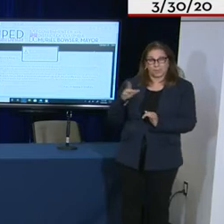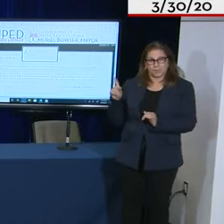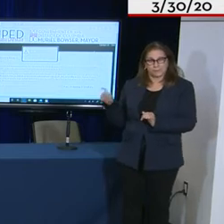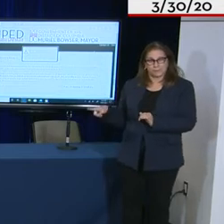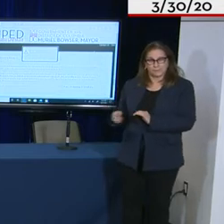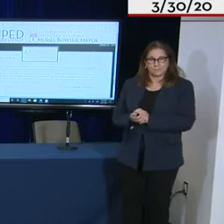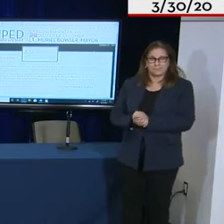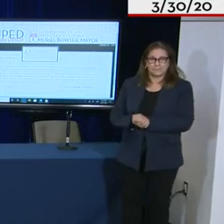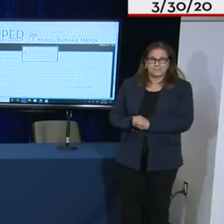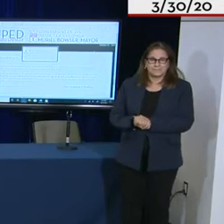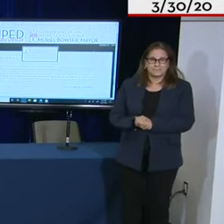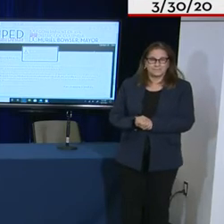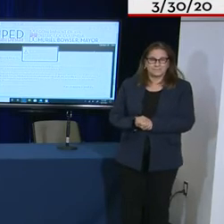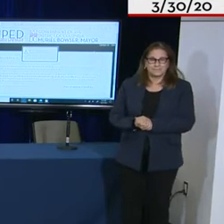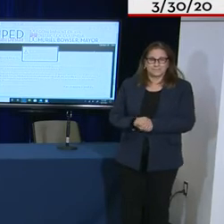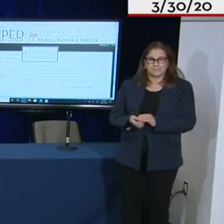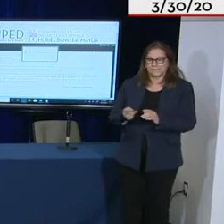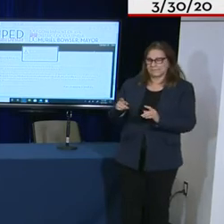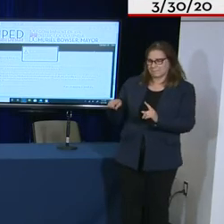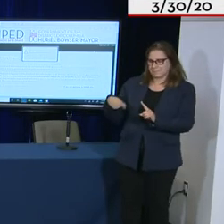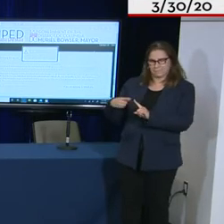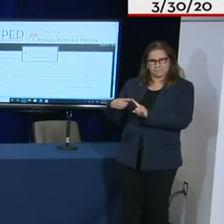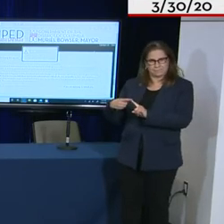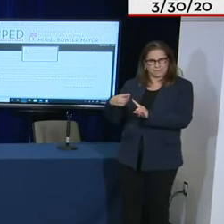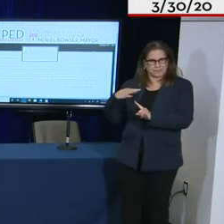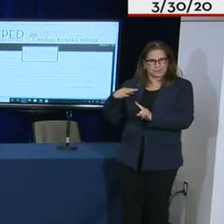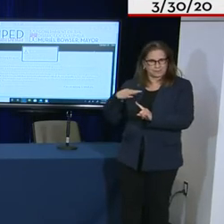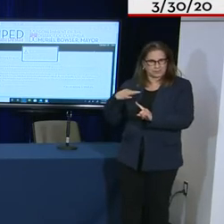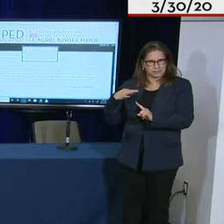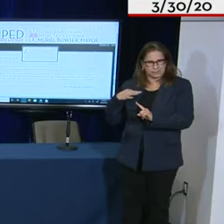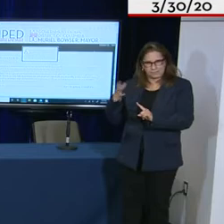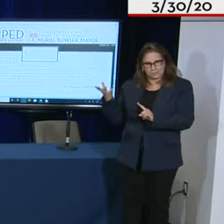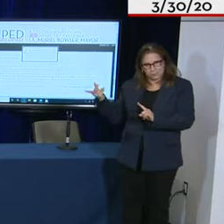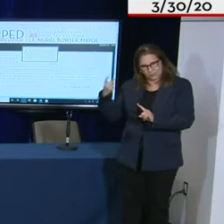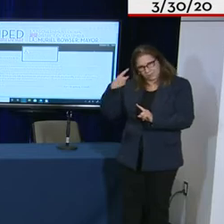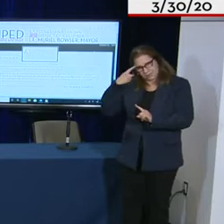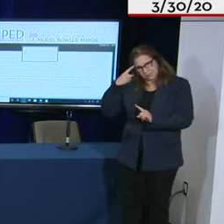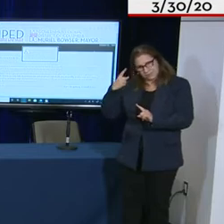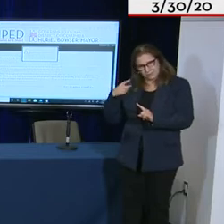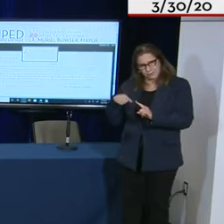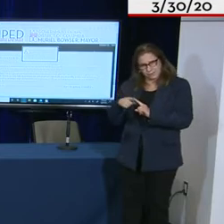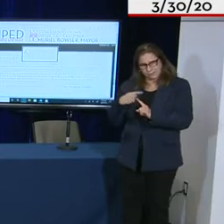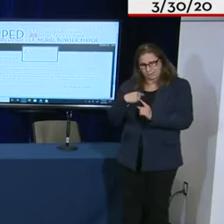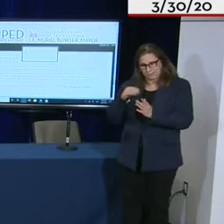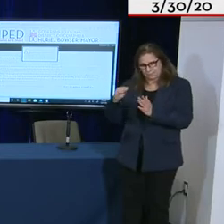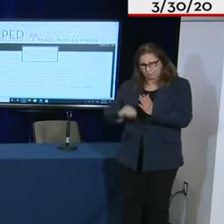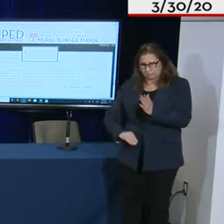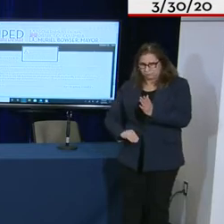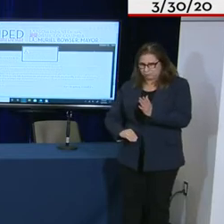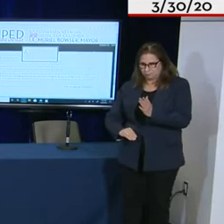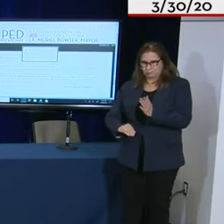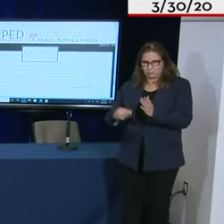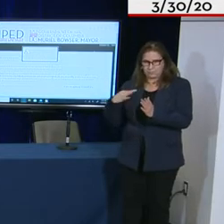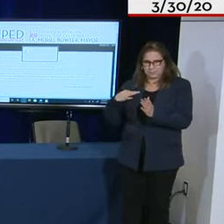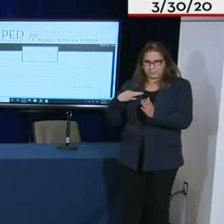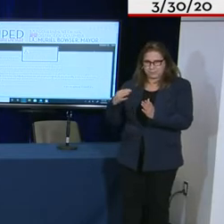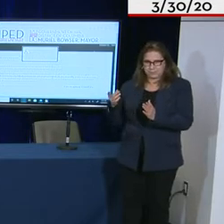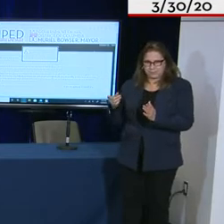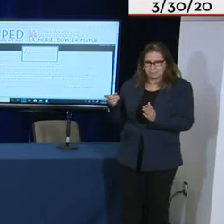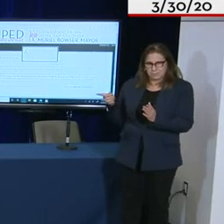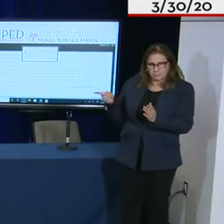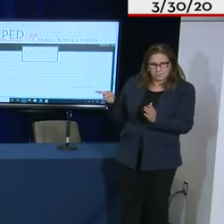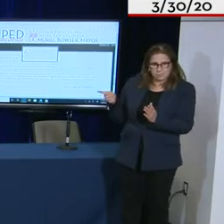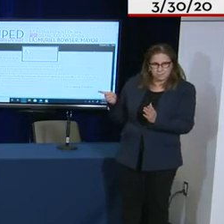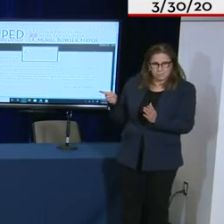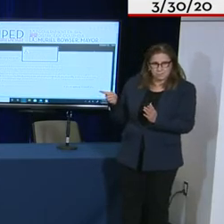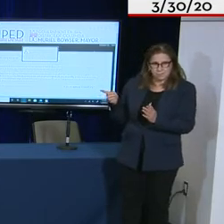actual application and what we are considering in making the application. Are we to include the